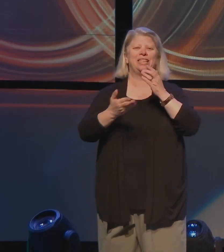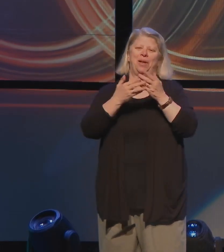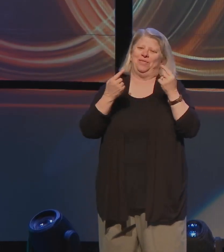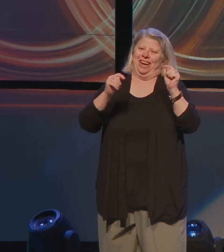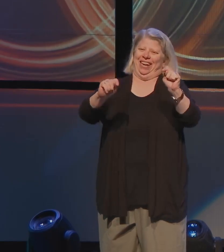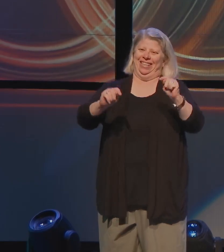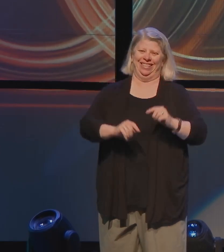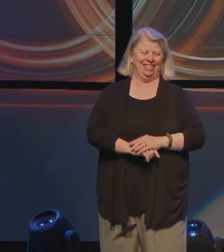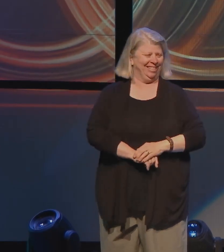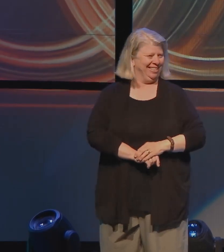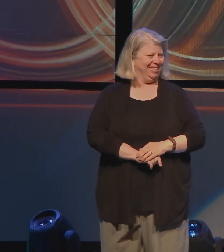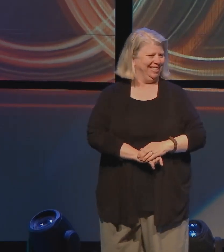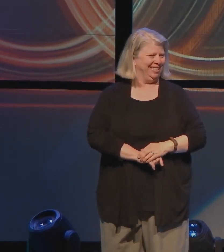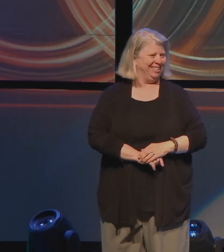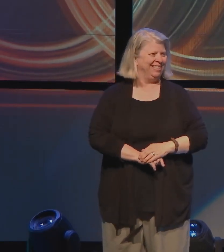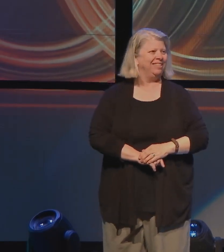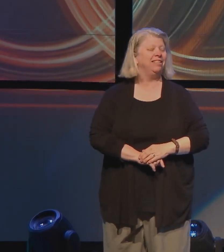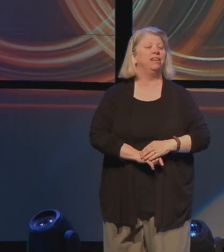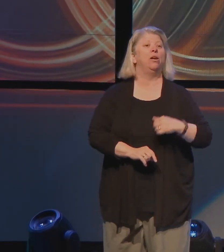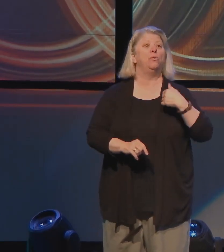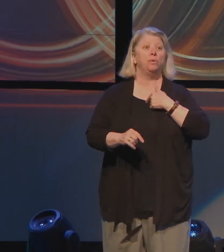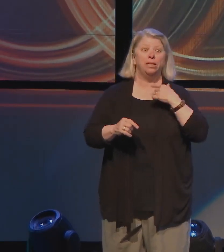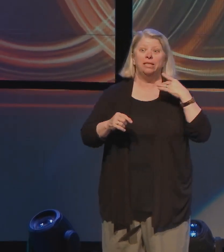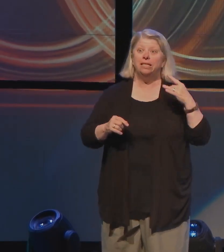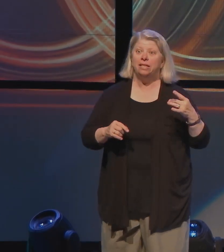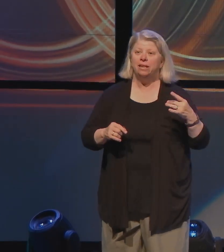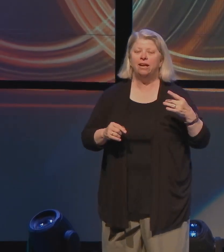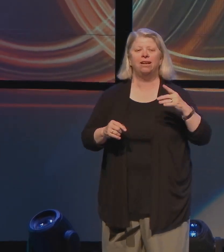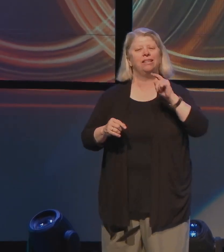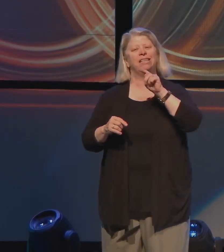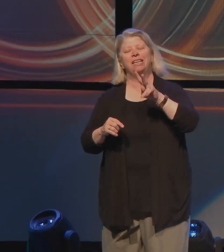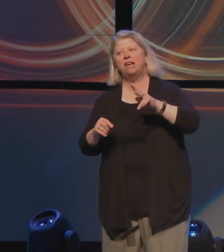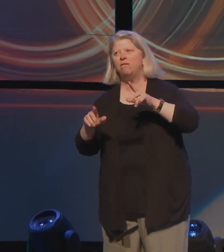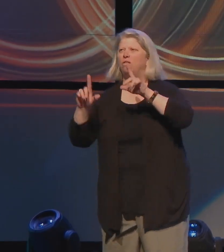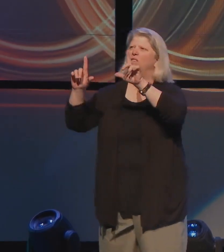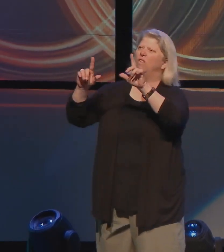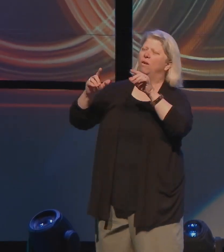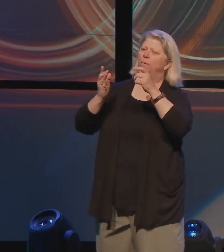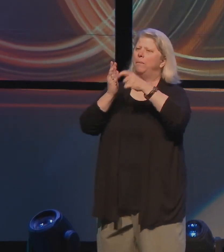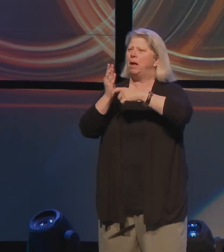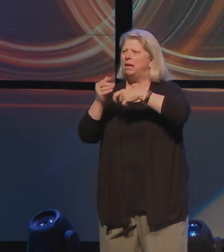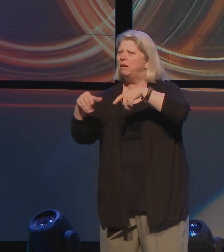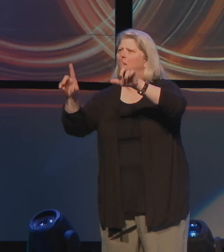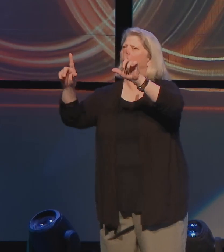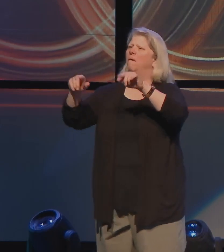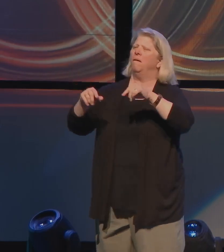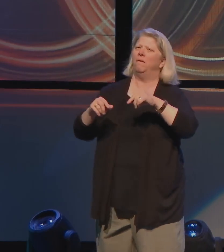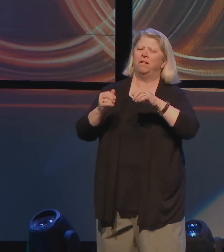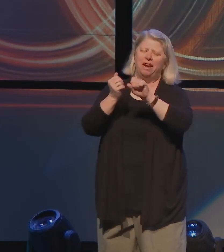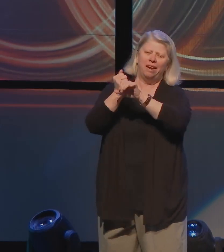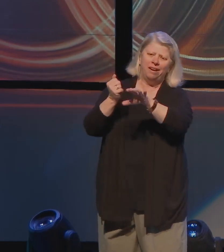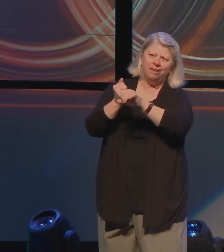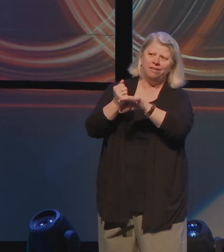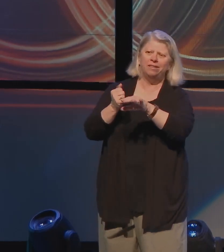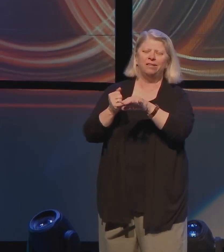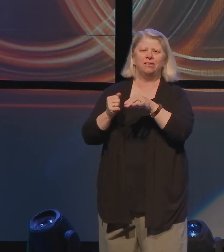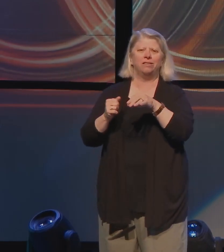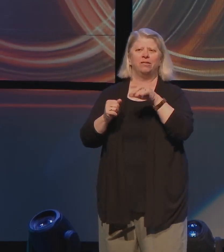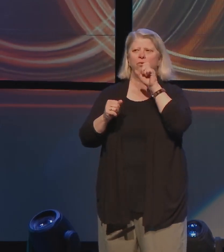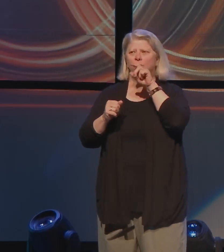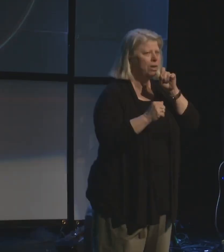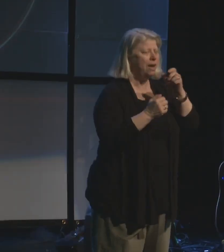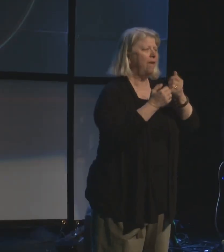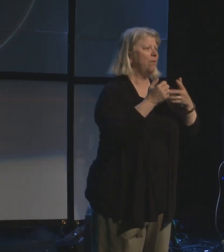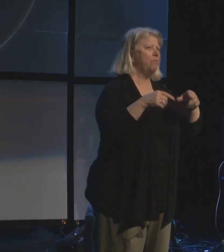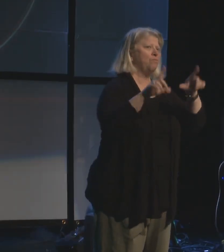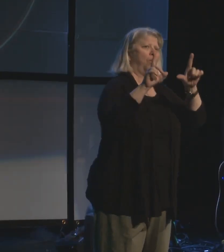trying, right? But we do like the television, the magazine, the ads in Twitter and Instagram, and